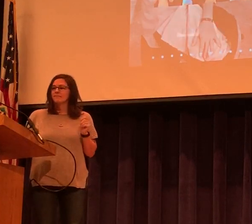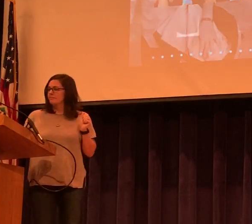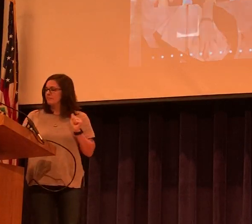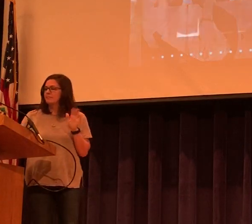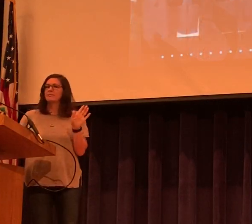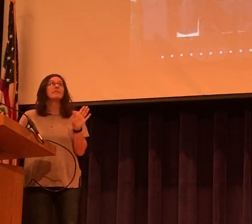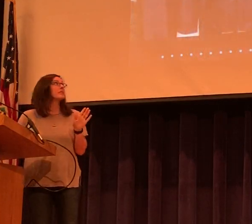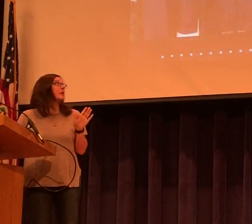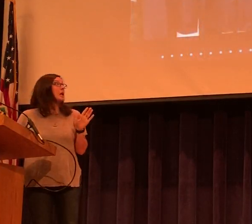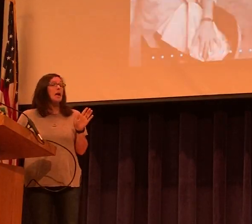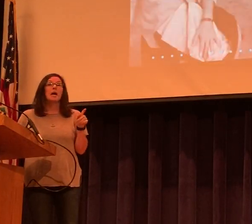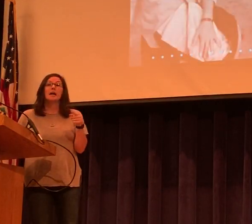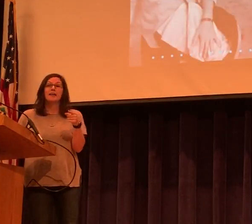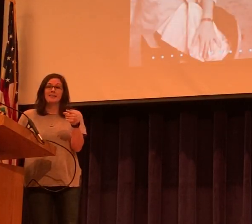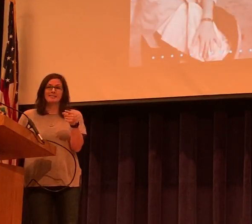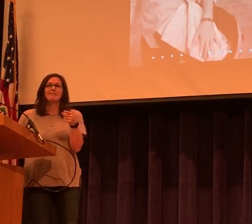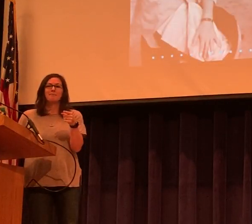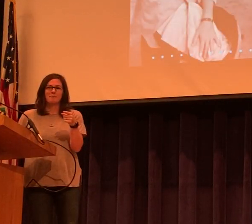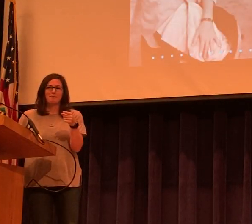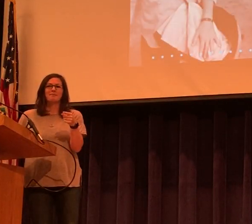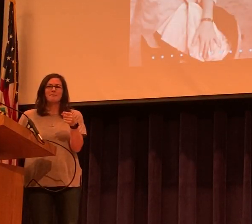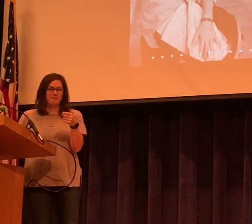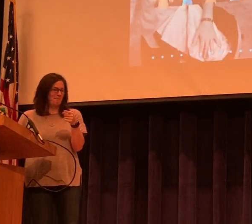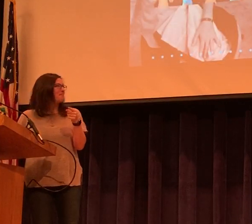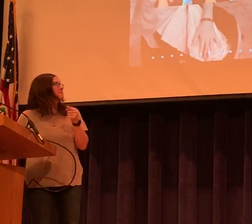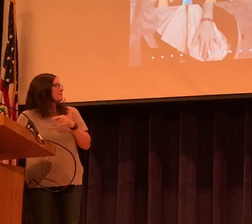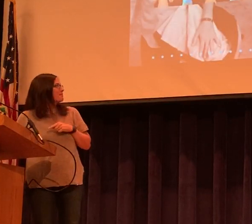formative impact on who I am now.